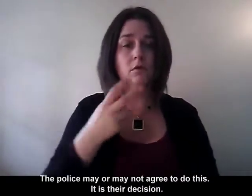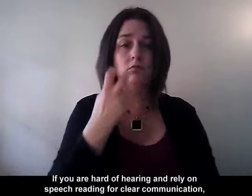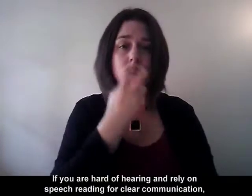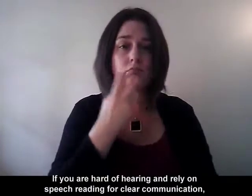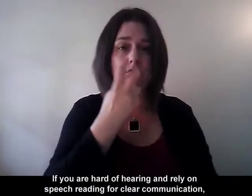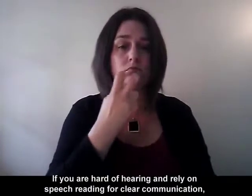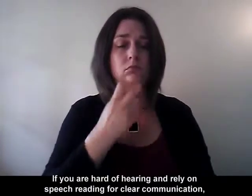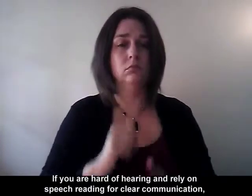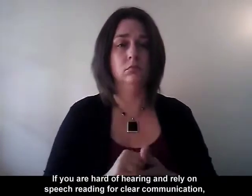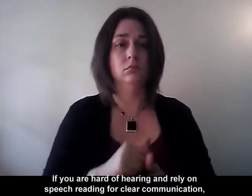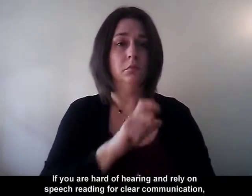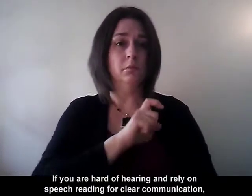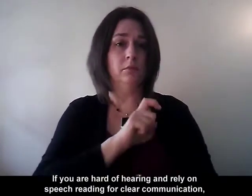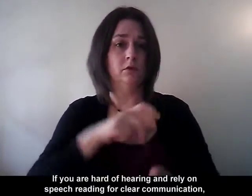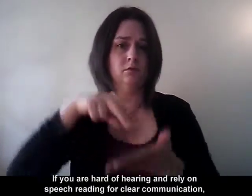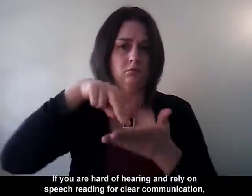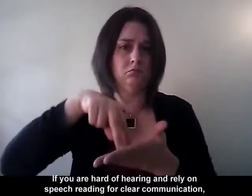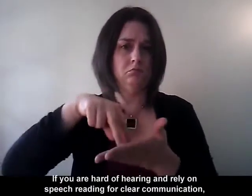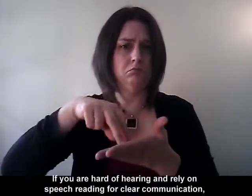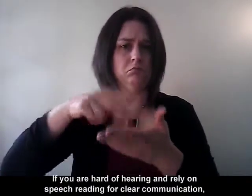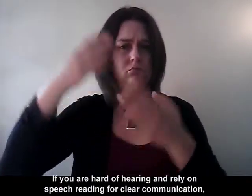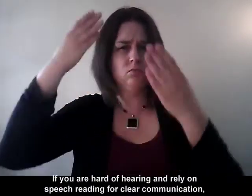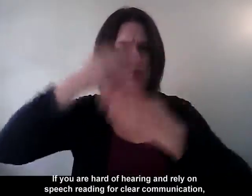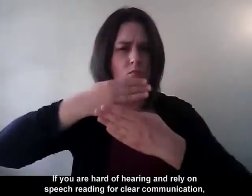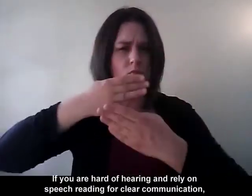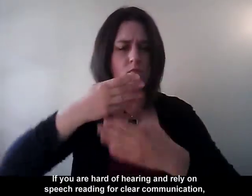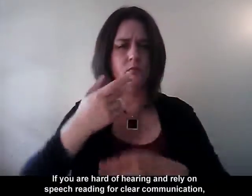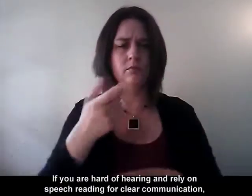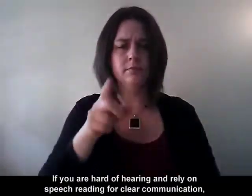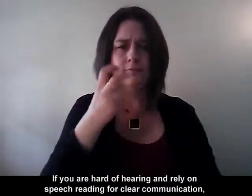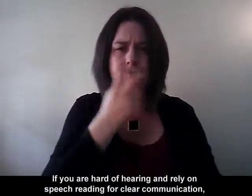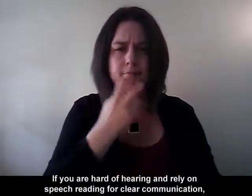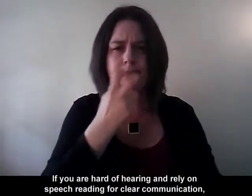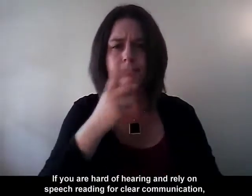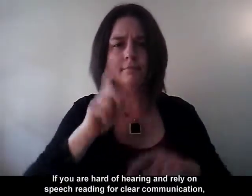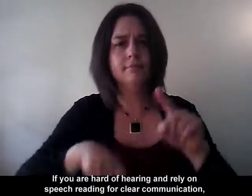If you are hard of hearing and rely on speech reading for clear communication,